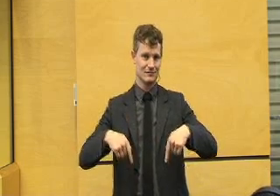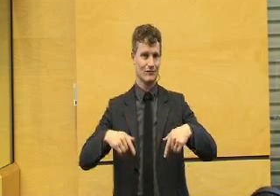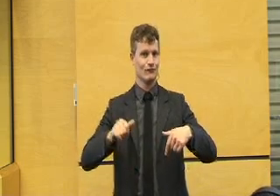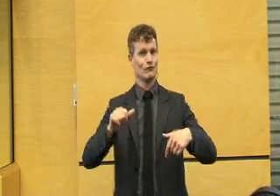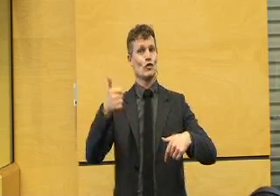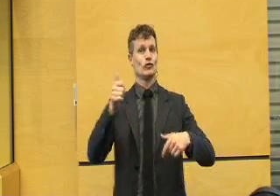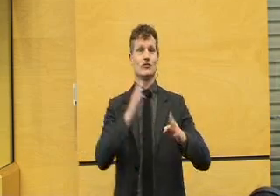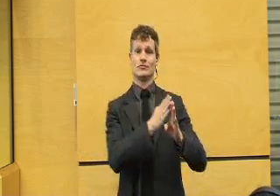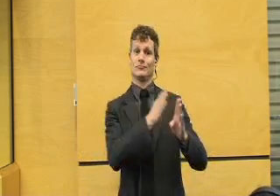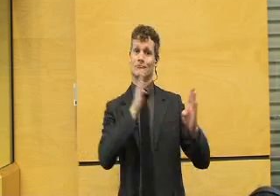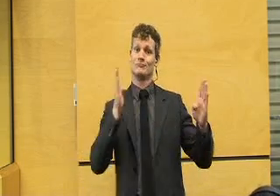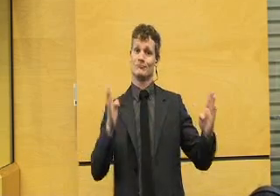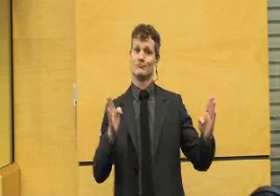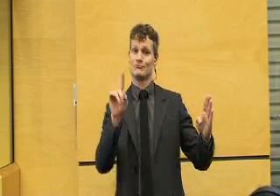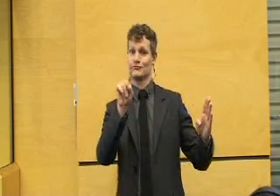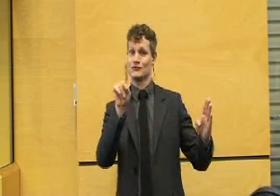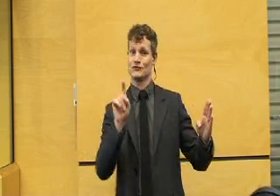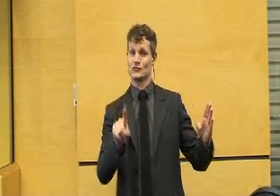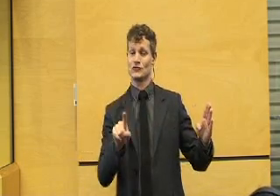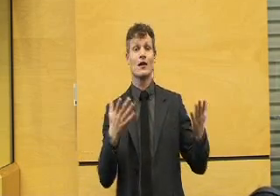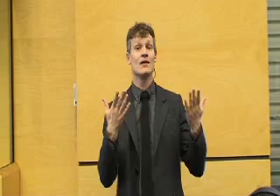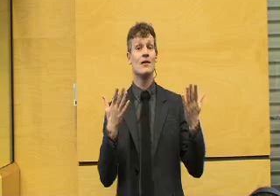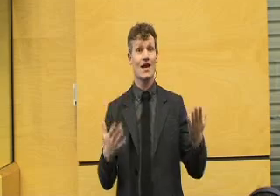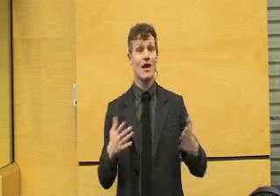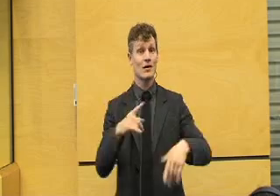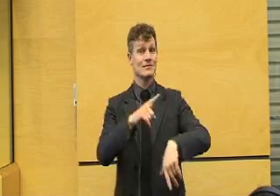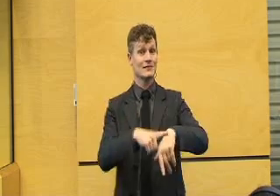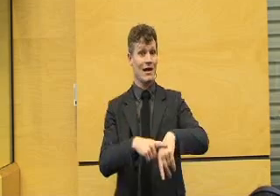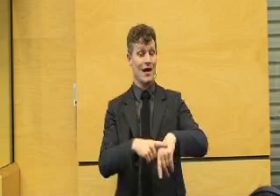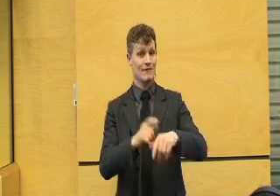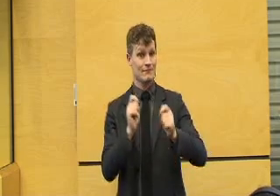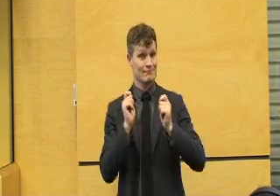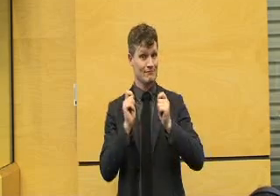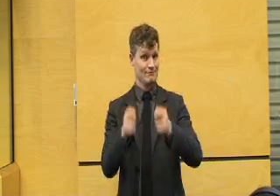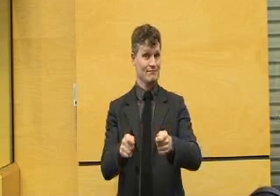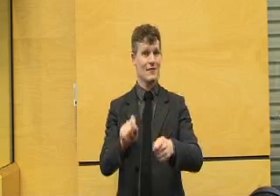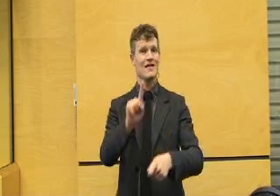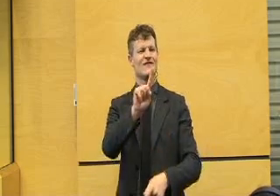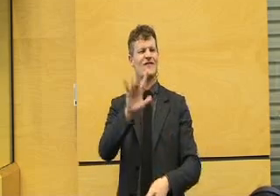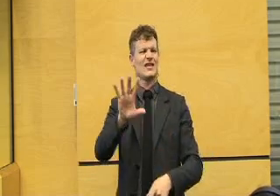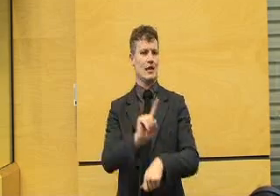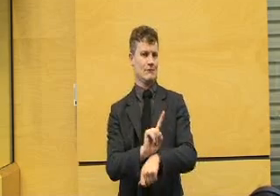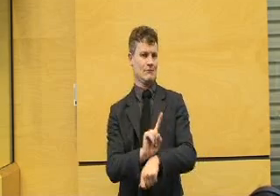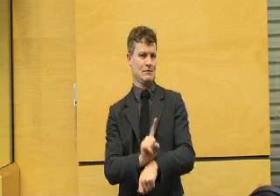first cluster of questions. We will give the delegation of the State Party 15